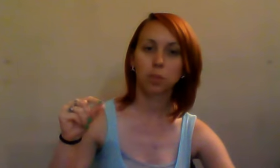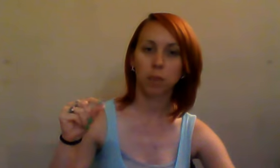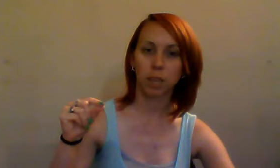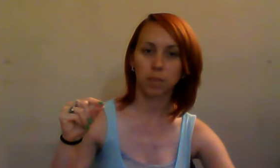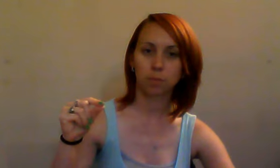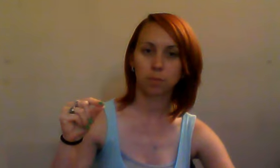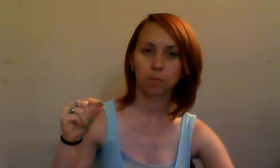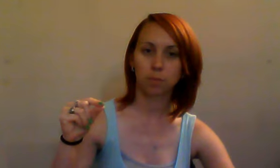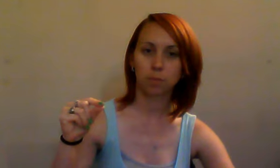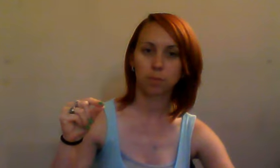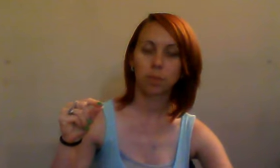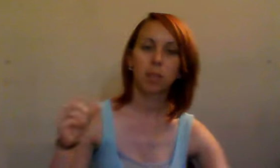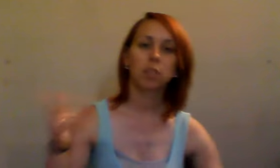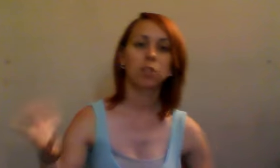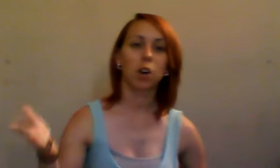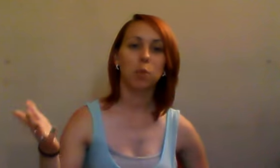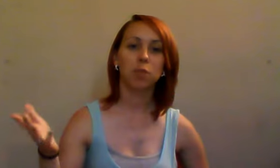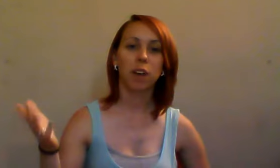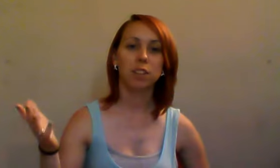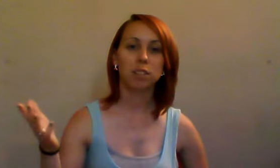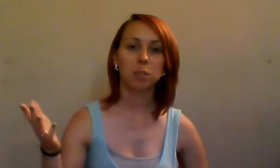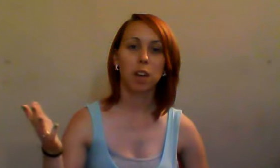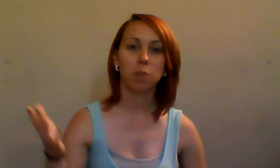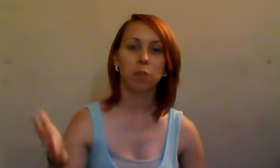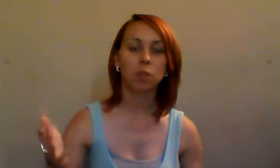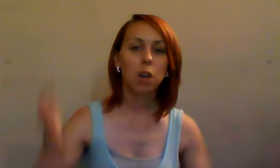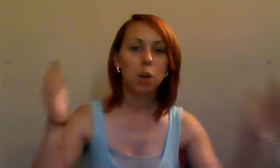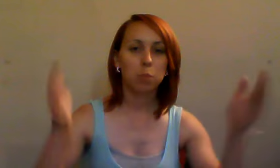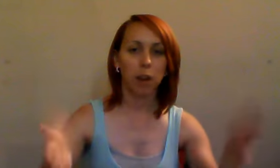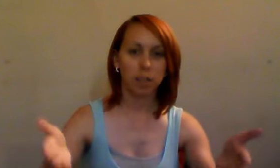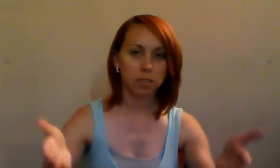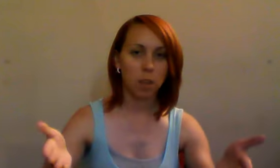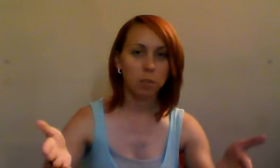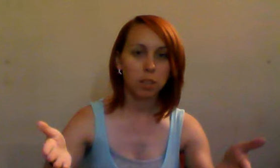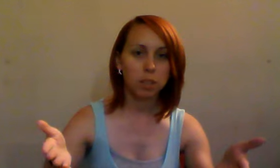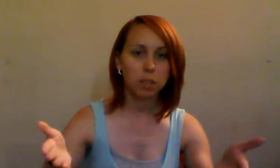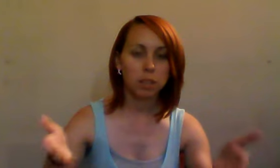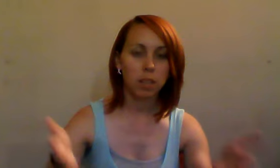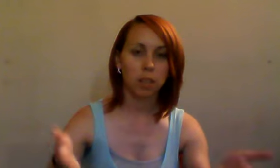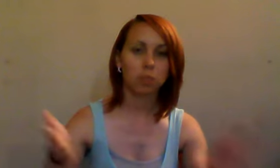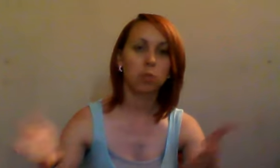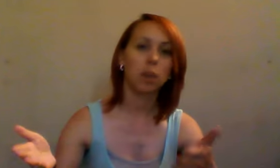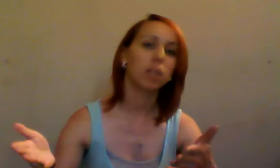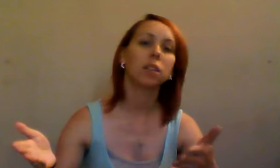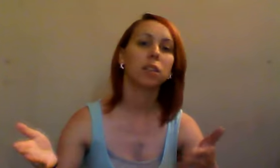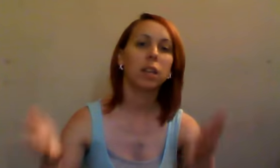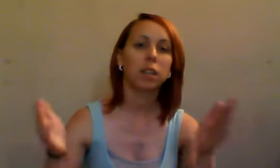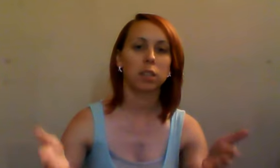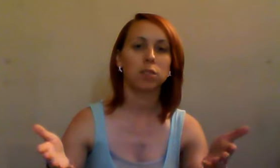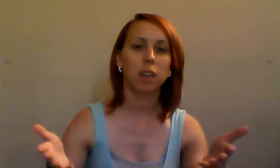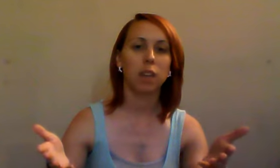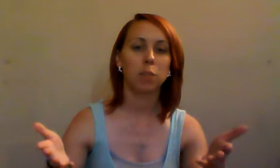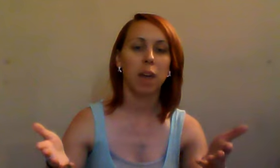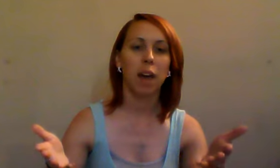20. So I hope you found this to be helpful. Practice numbers 10 through 20, get those down pat,